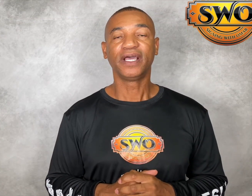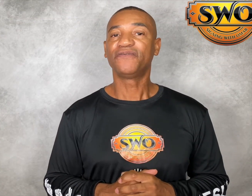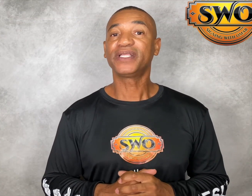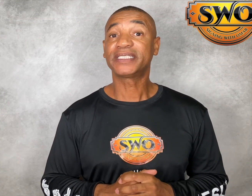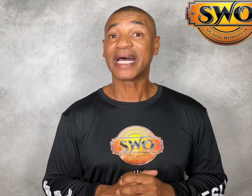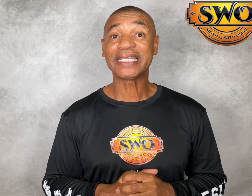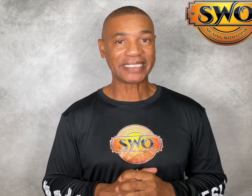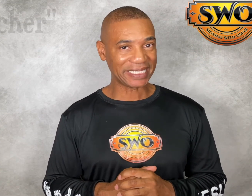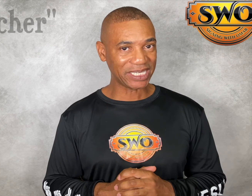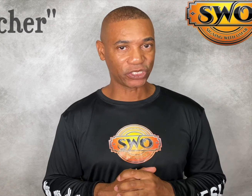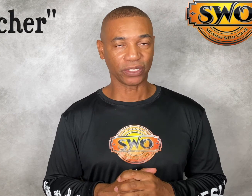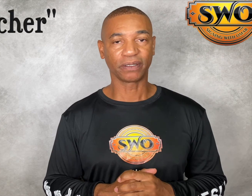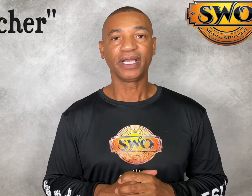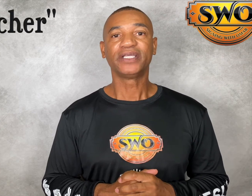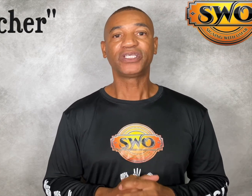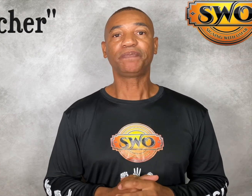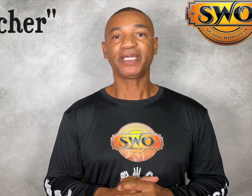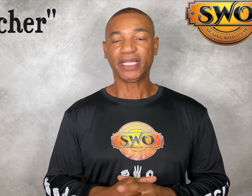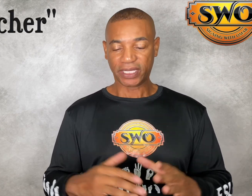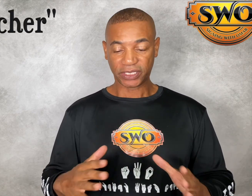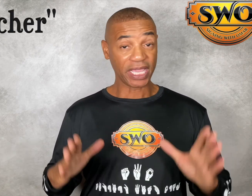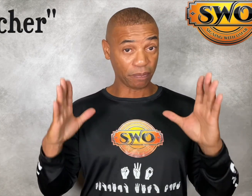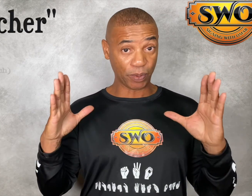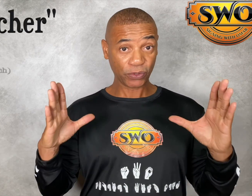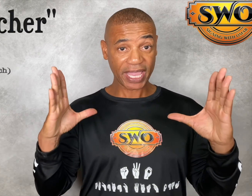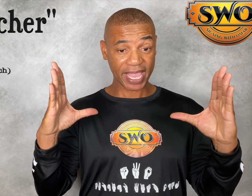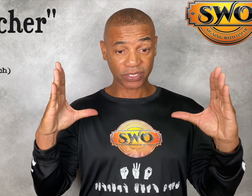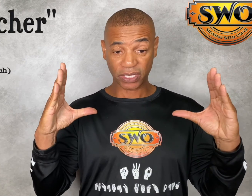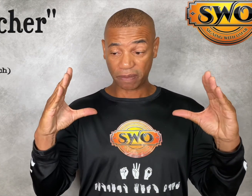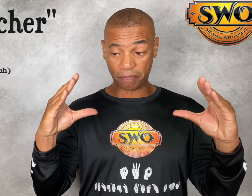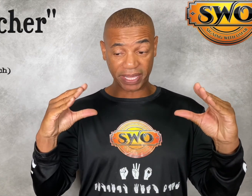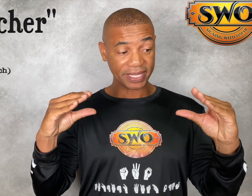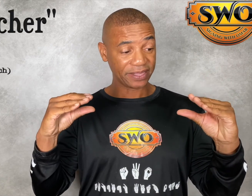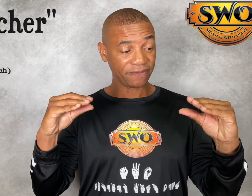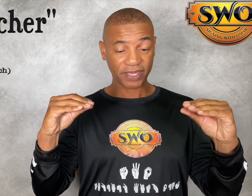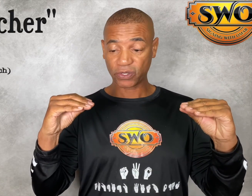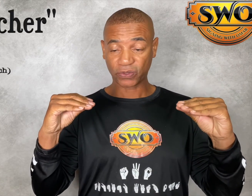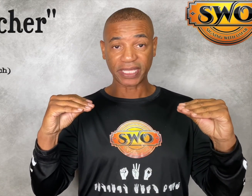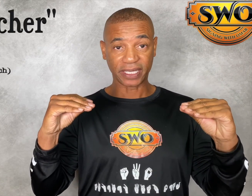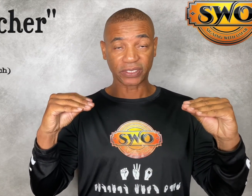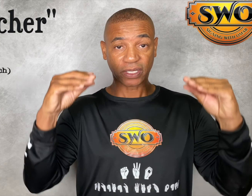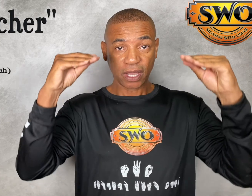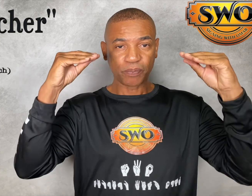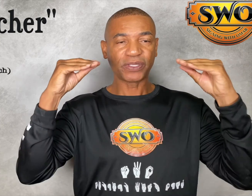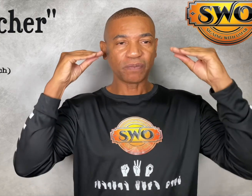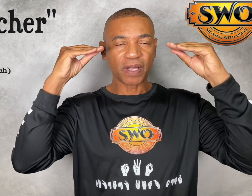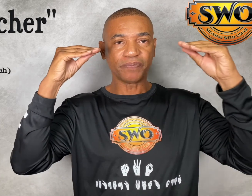For the sign teacher, simply take both hands, bend at the fingers like this, put them up